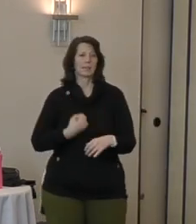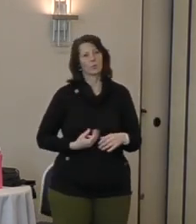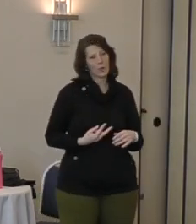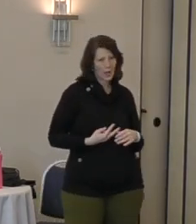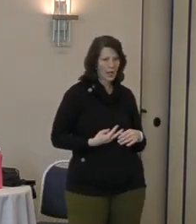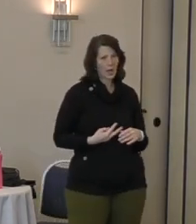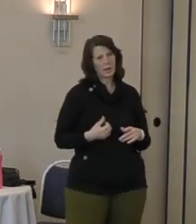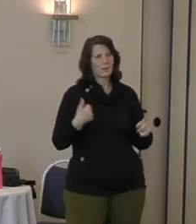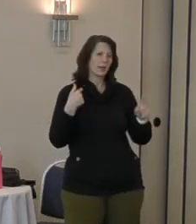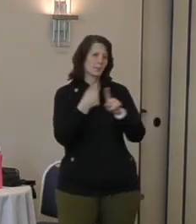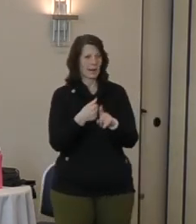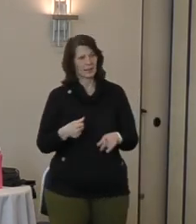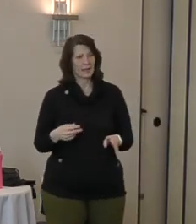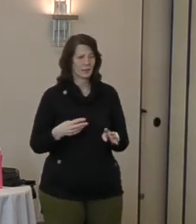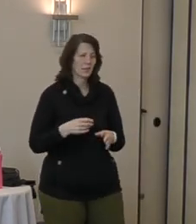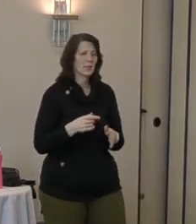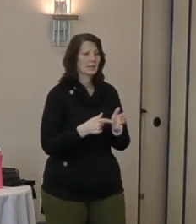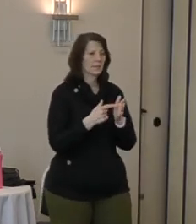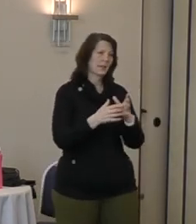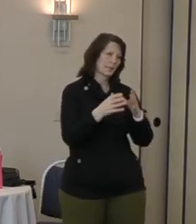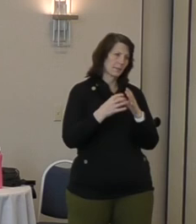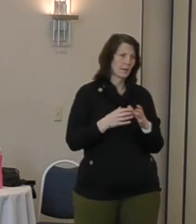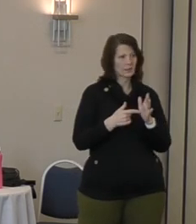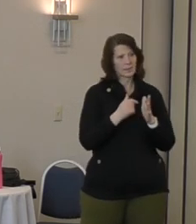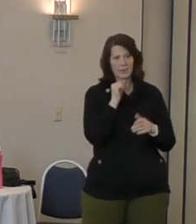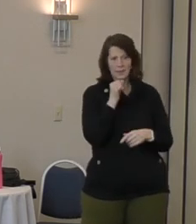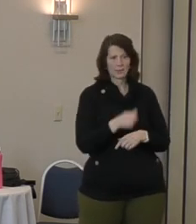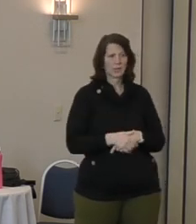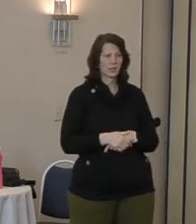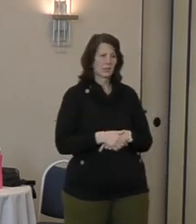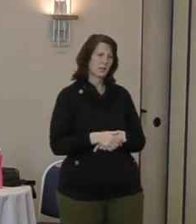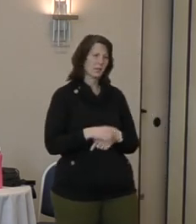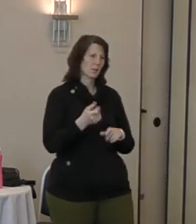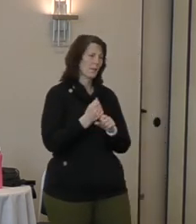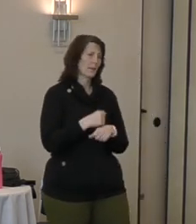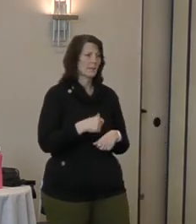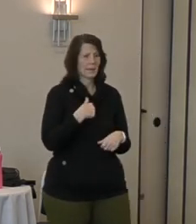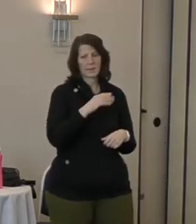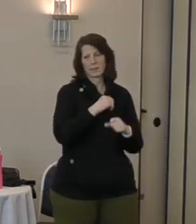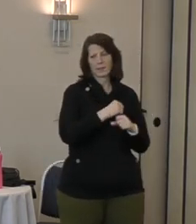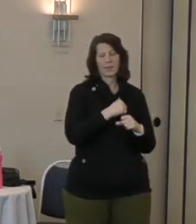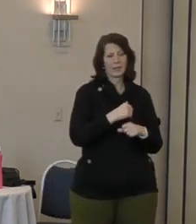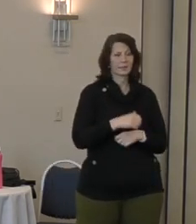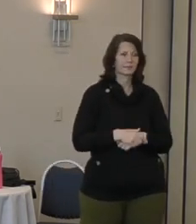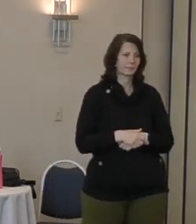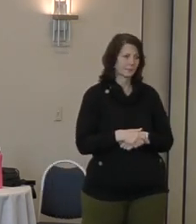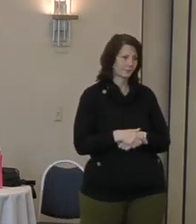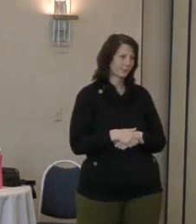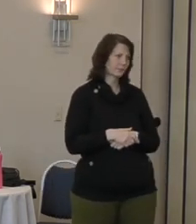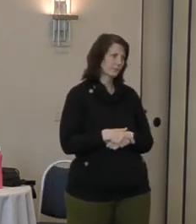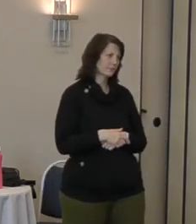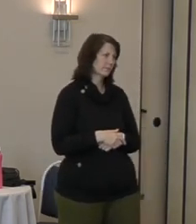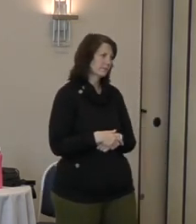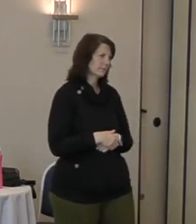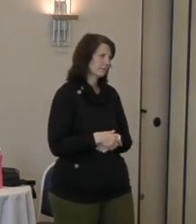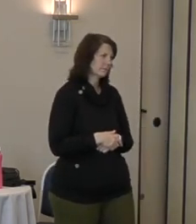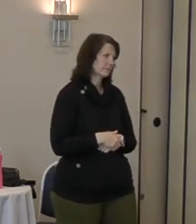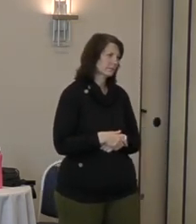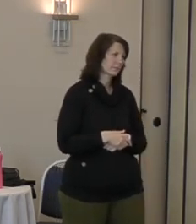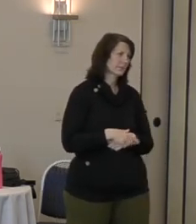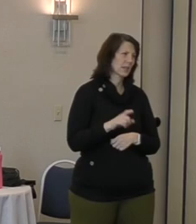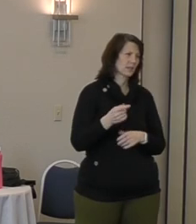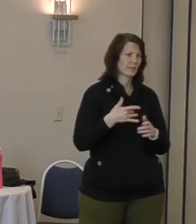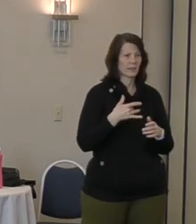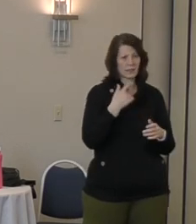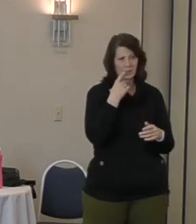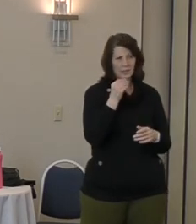and I run my crash lines, sometimes you give me the ball, sometimes I don't. Don't make me go beat defense and, like, have 3-4s there. That's just how they feel.